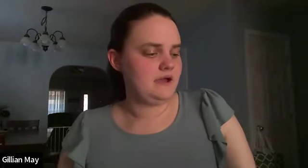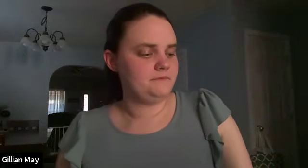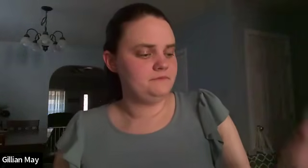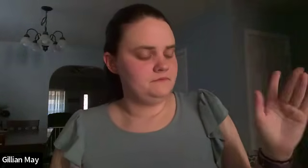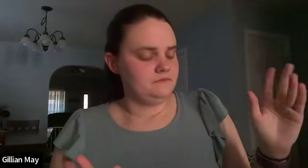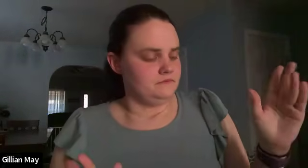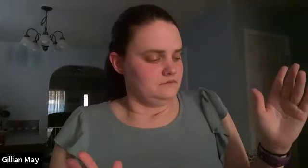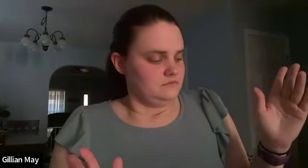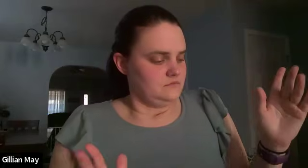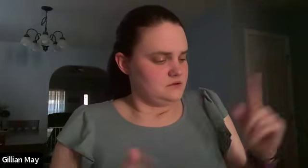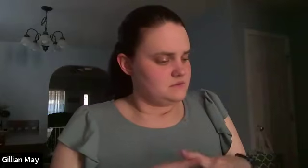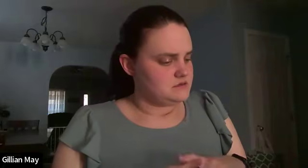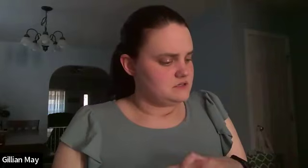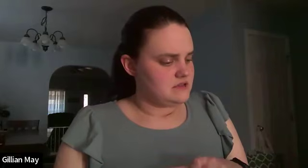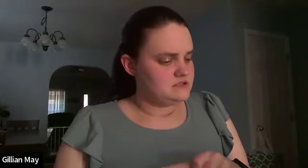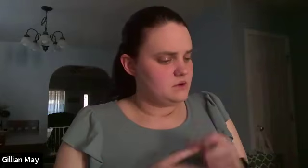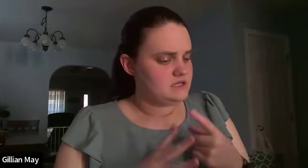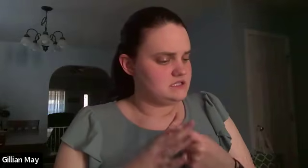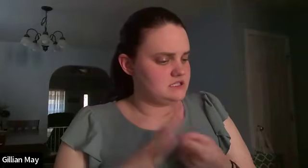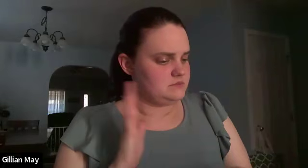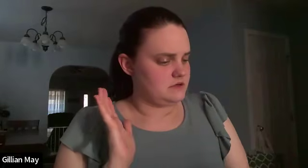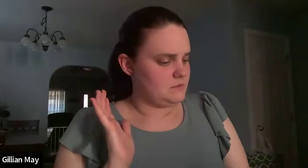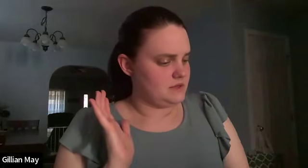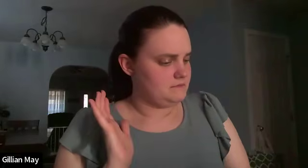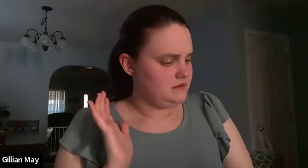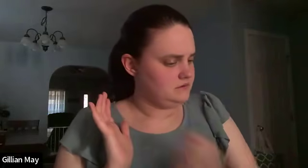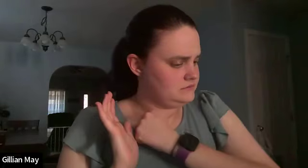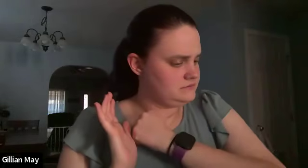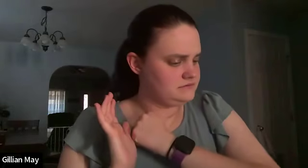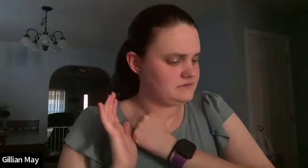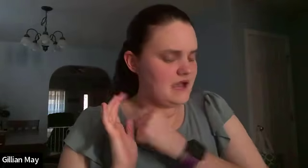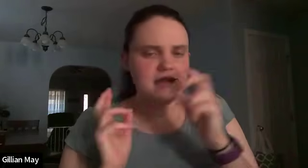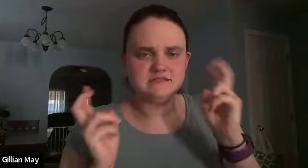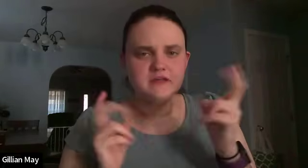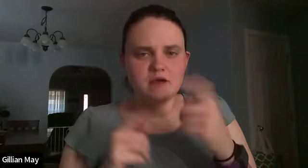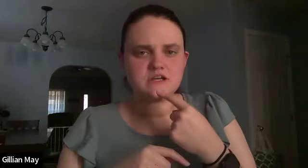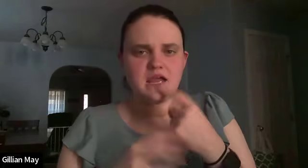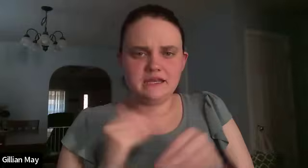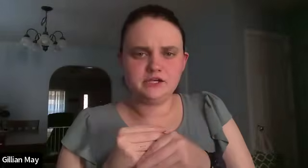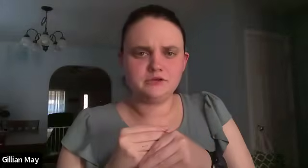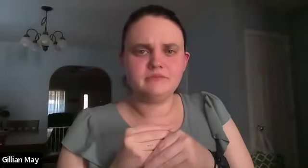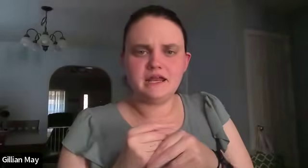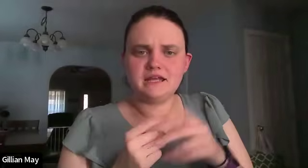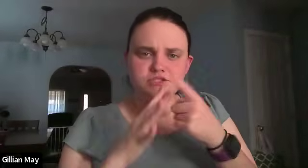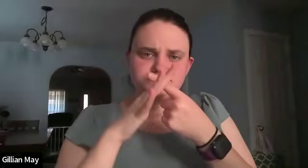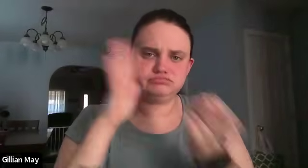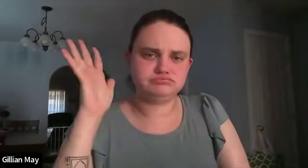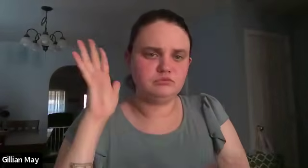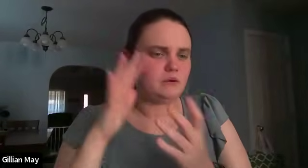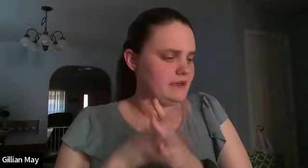Now, there's something I was going to say this. Why is it disappearing on me? Man, I had something I was going to add here and I just went